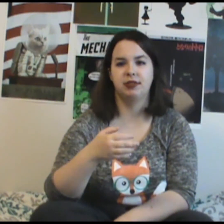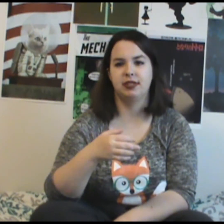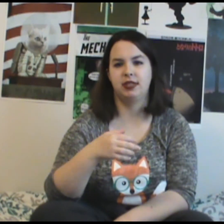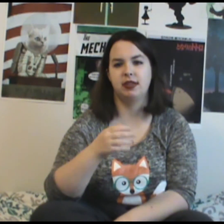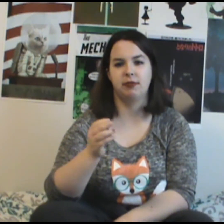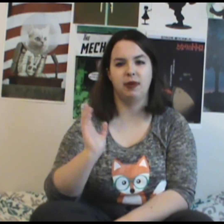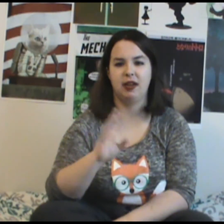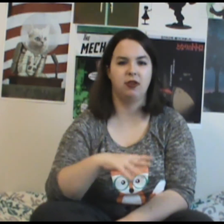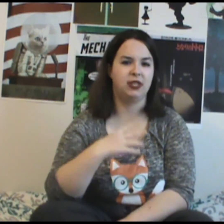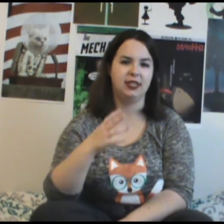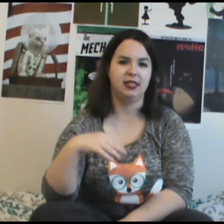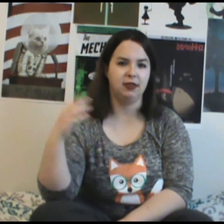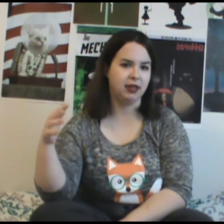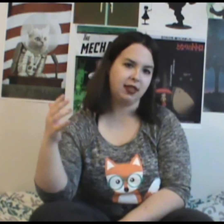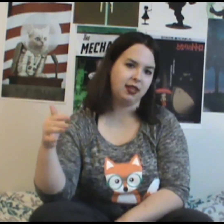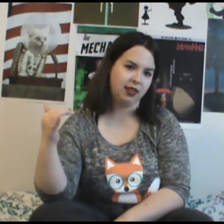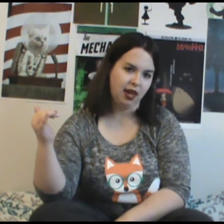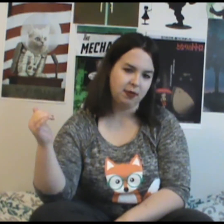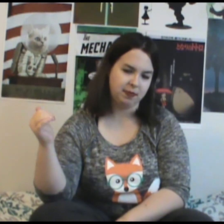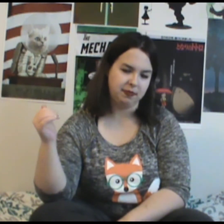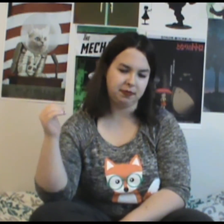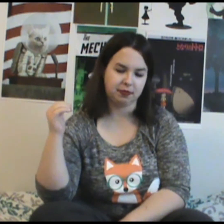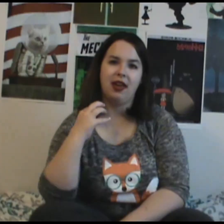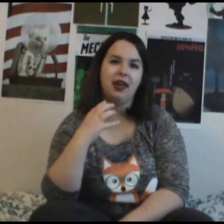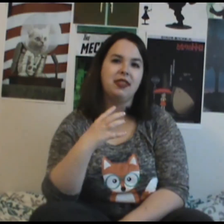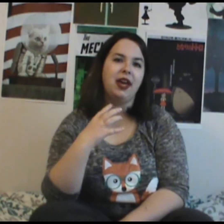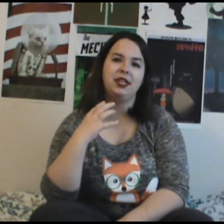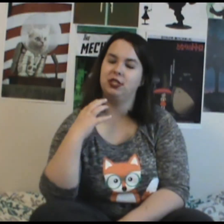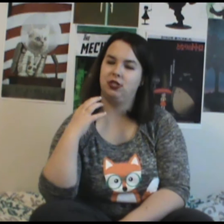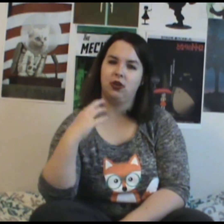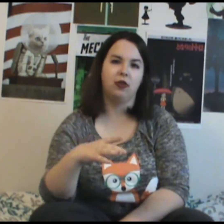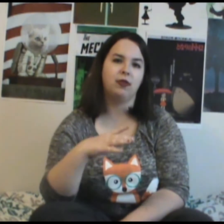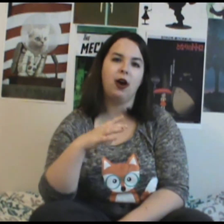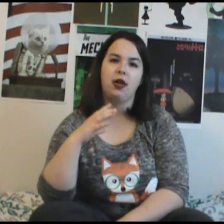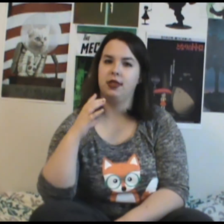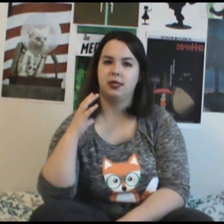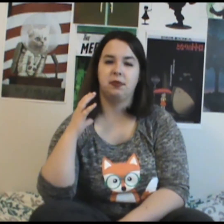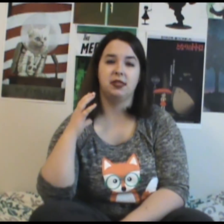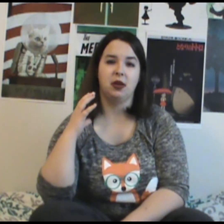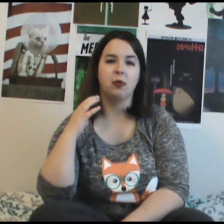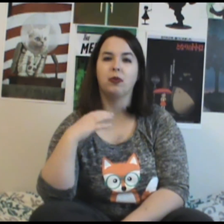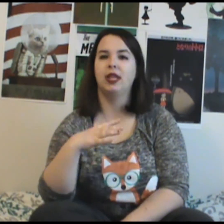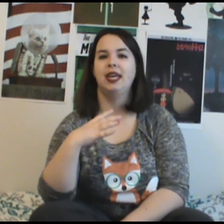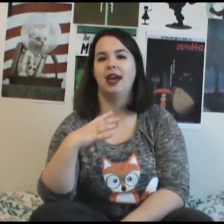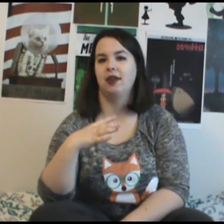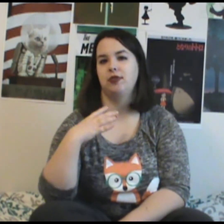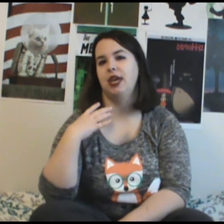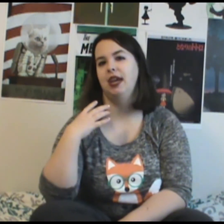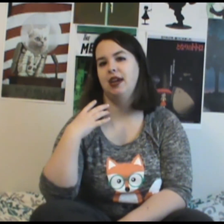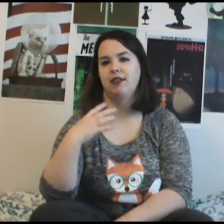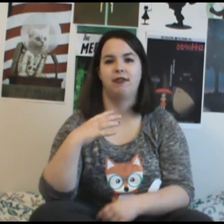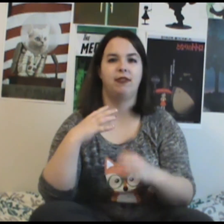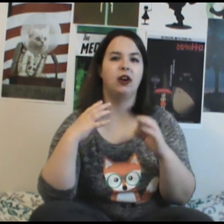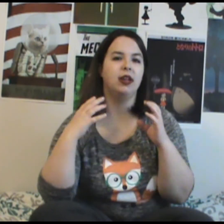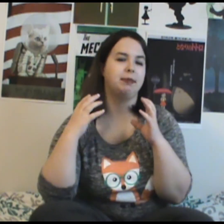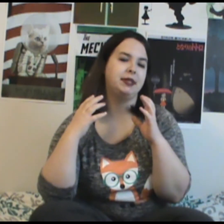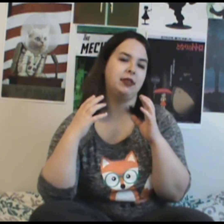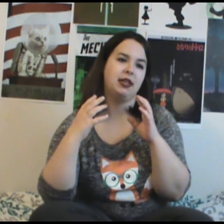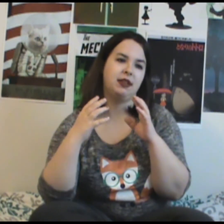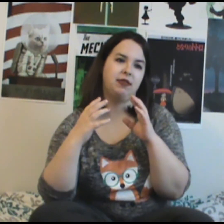interest to Rick or TC or anything like that. And then just overall, this was a really entertaining and a fun episode that definitely